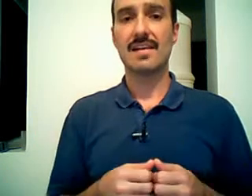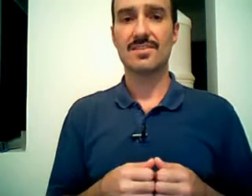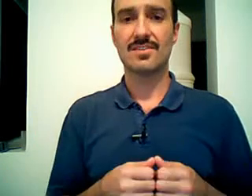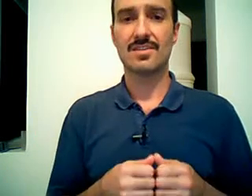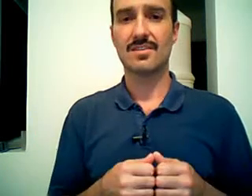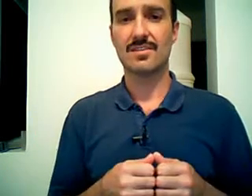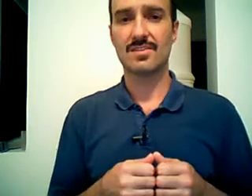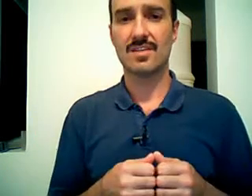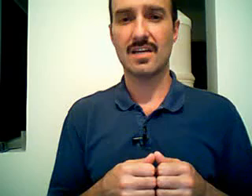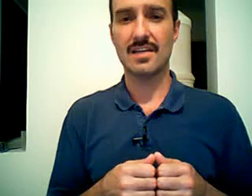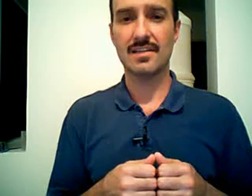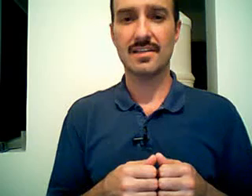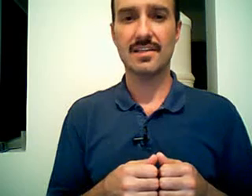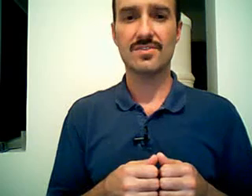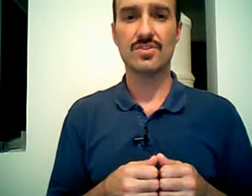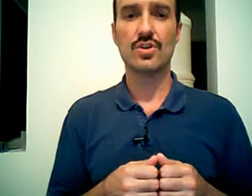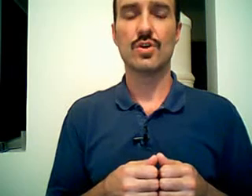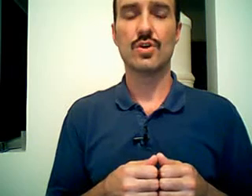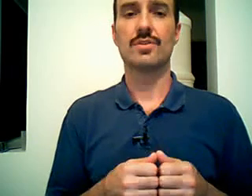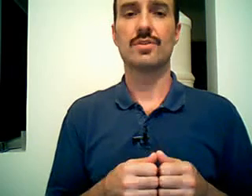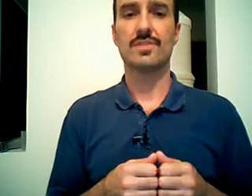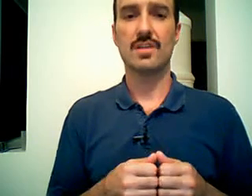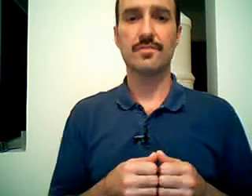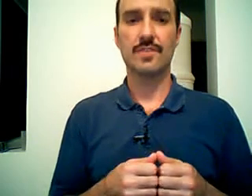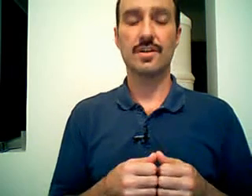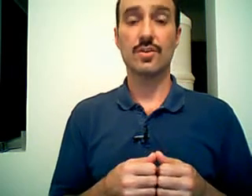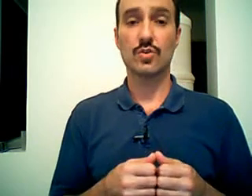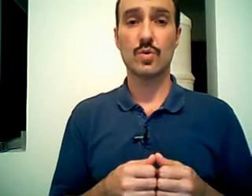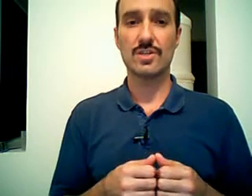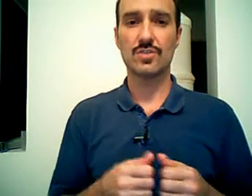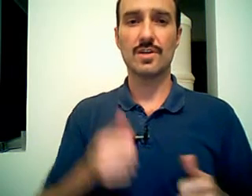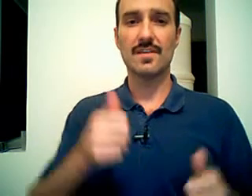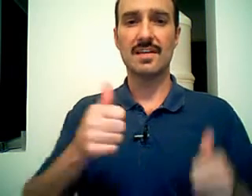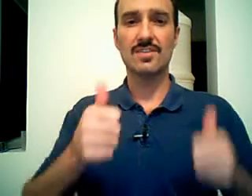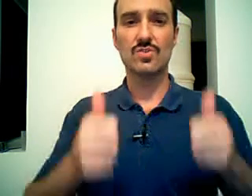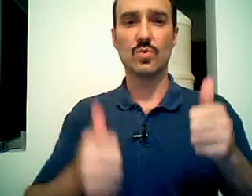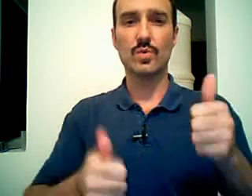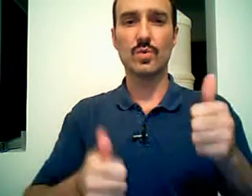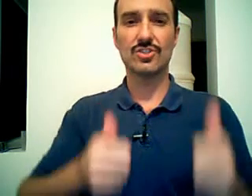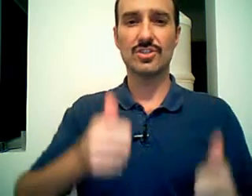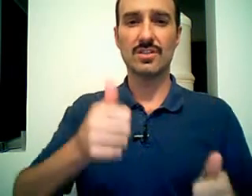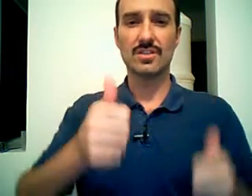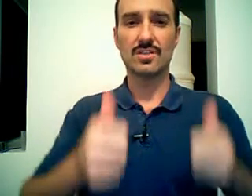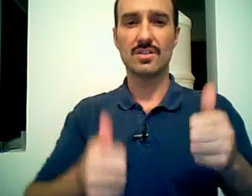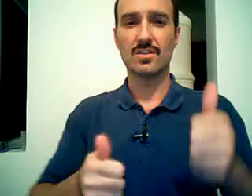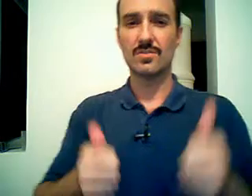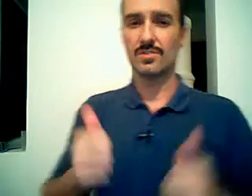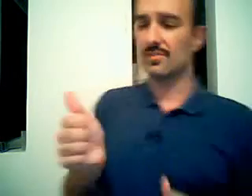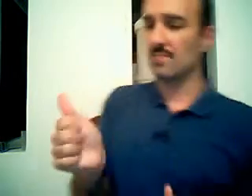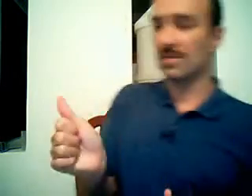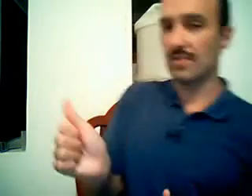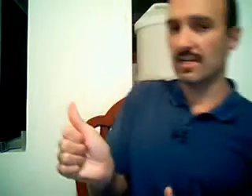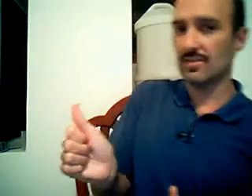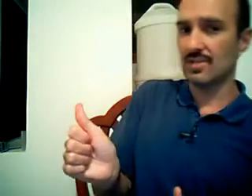last sign is another question word, and that is which. Which you just make your hand shape